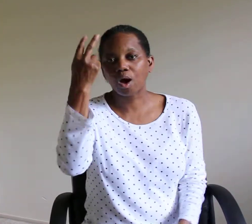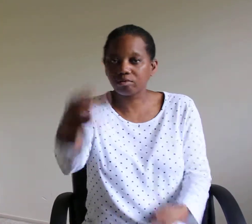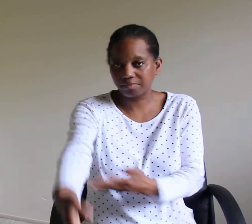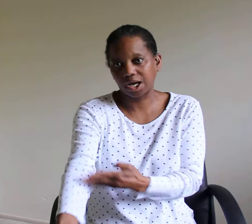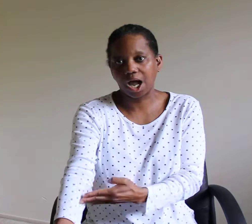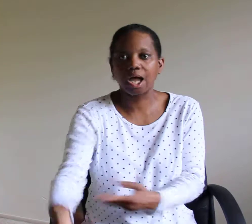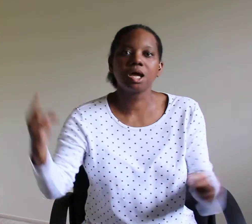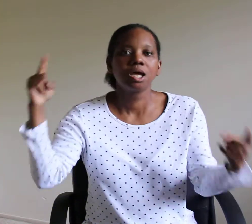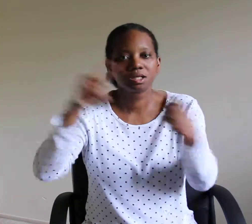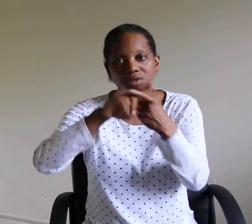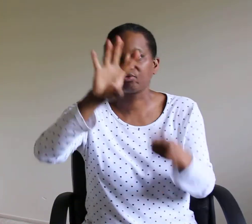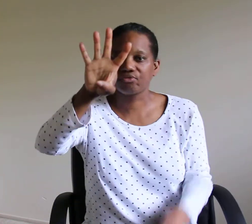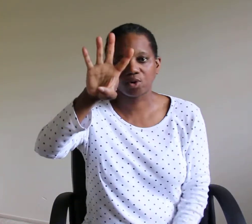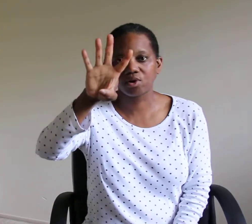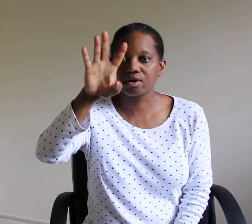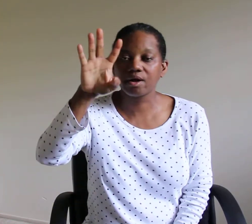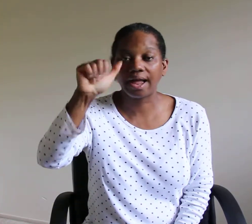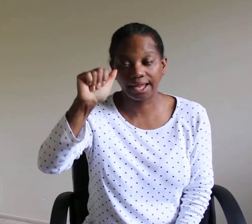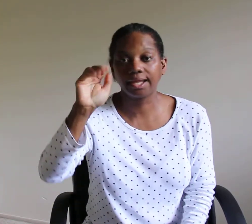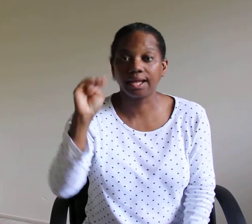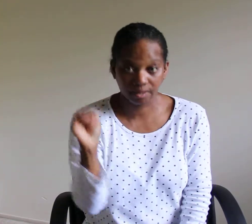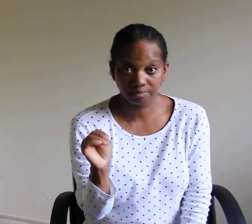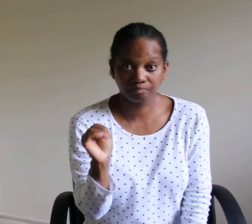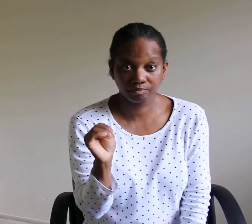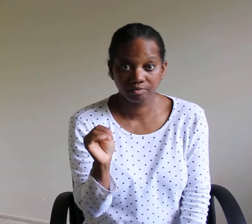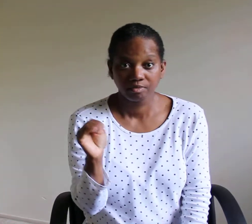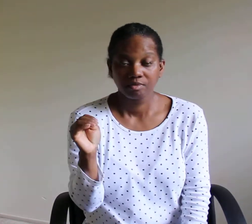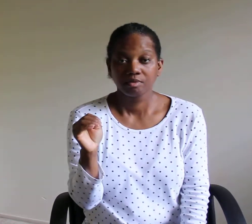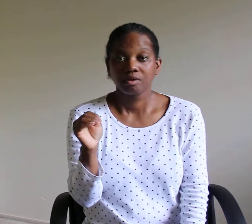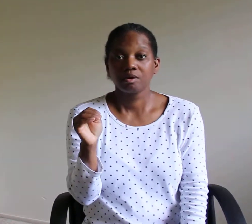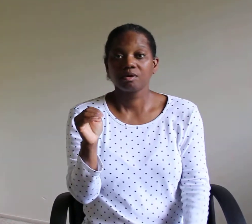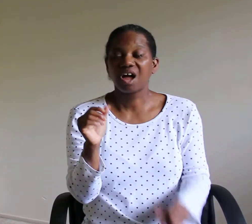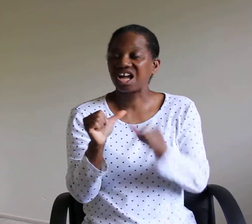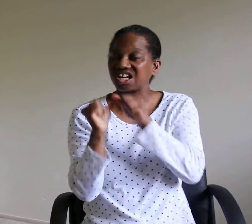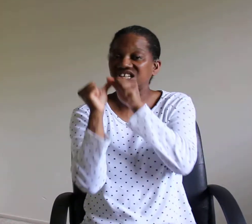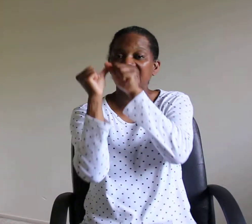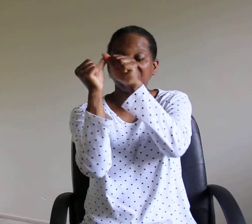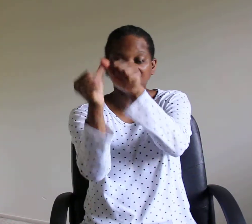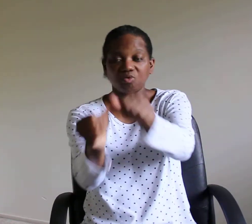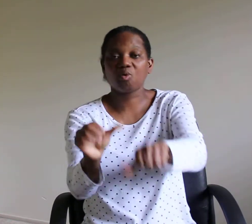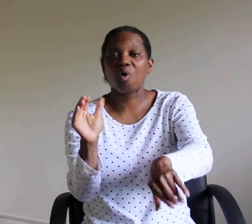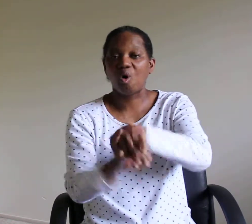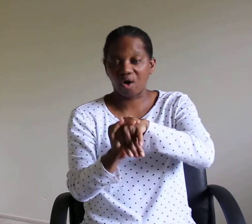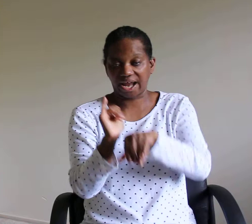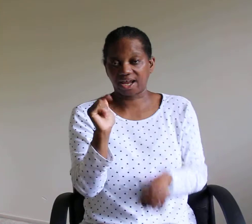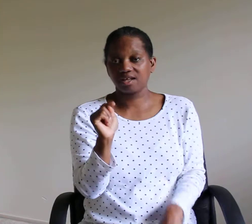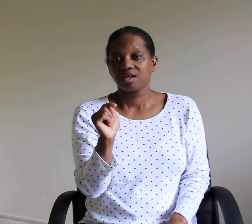12 midnight to 4 a.m. I continue on it.